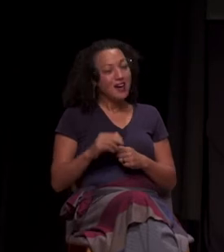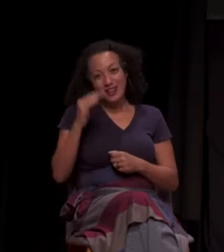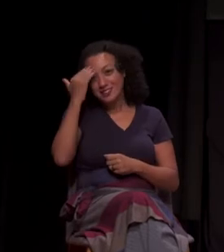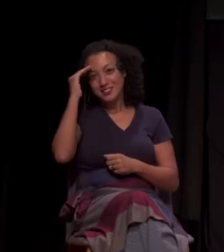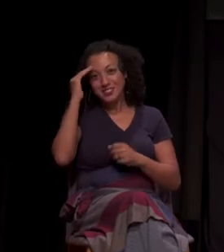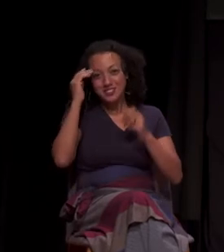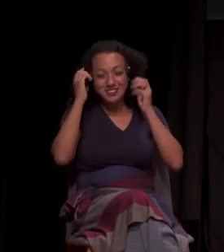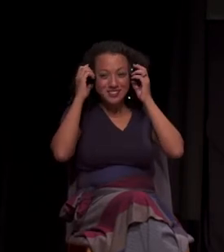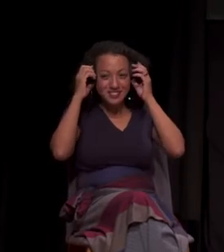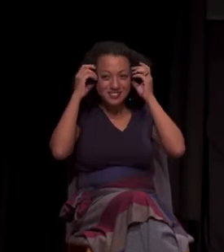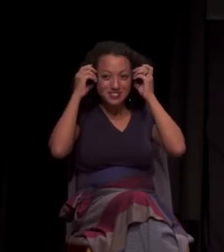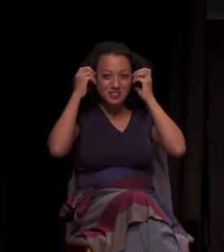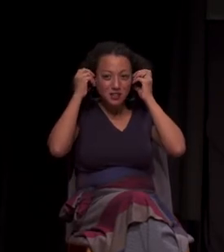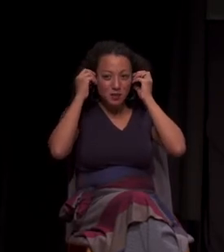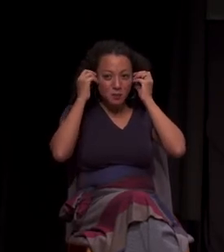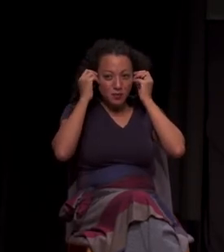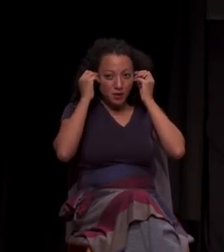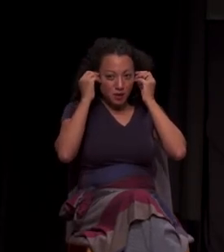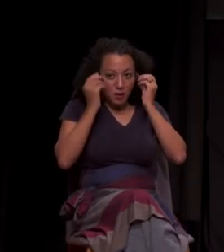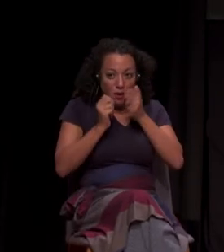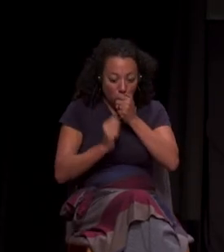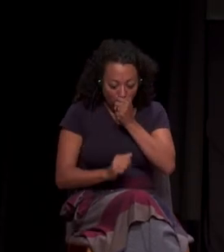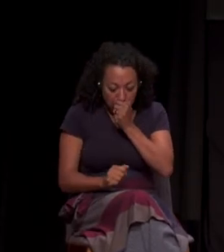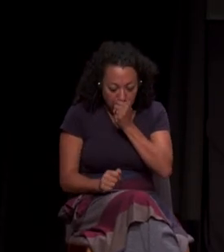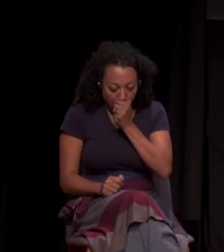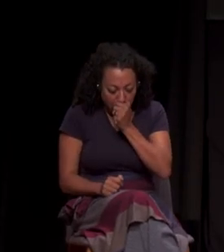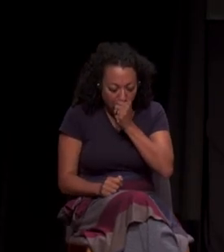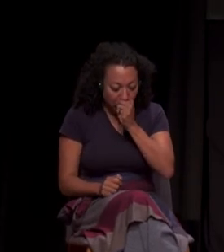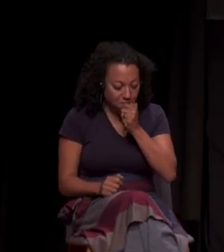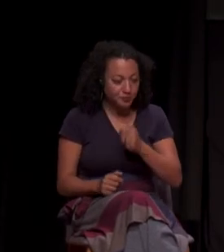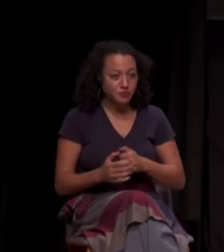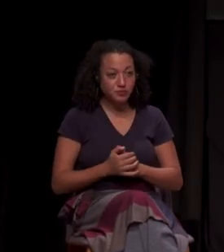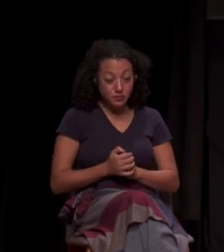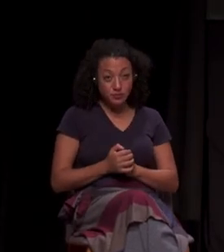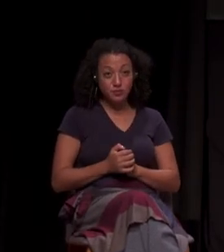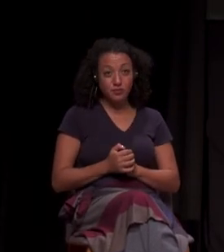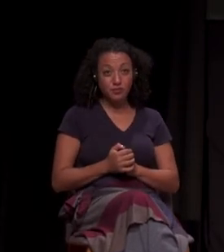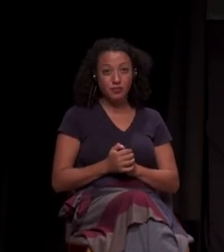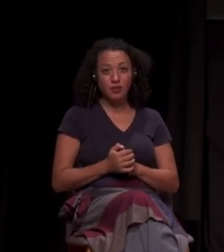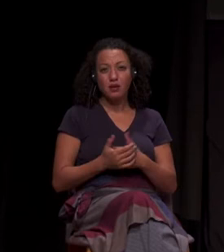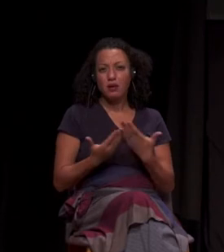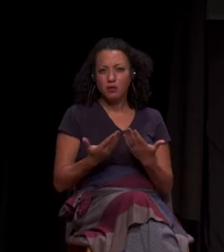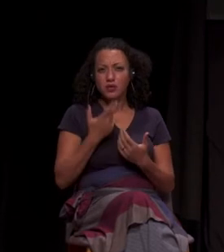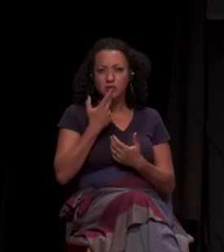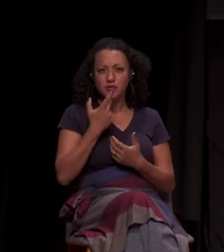again. in terms of decolonizing the black body, that has been...